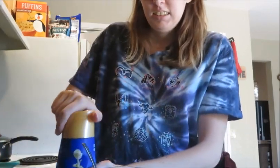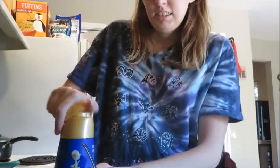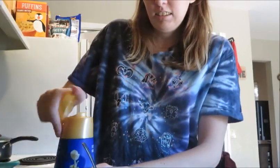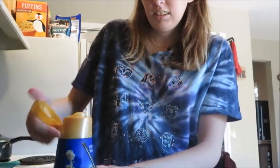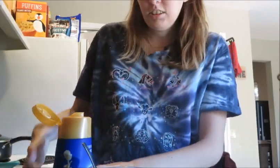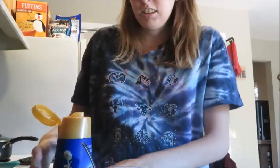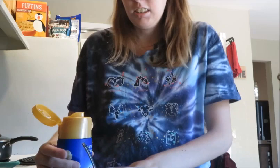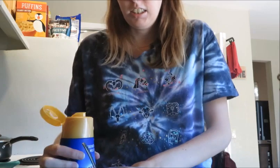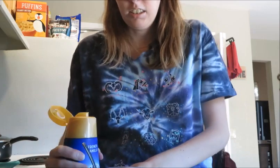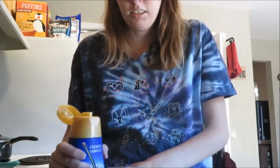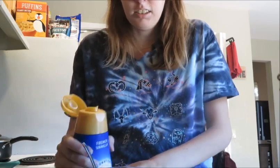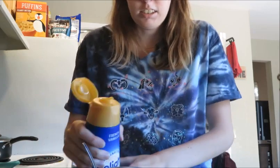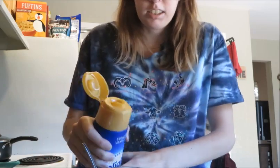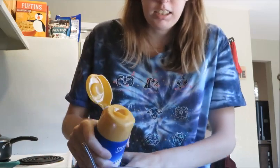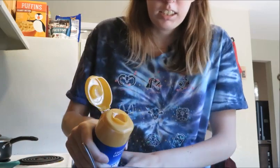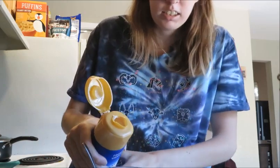So I'm gonna try to add a little of this guy.